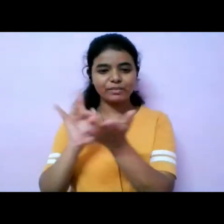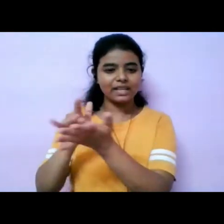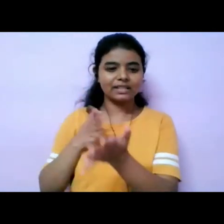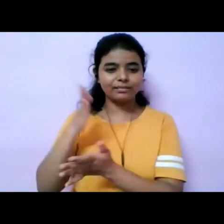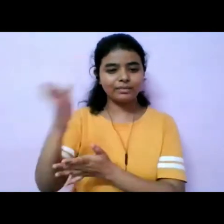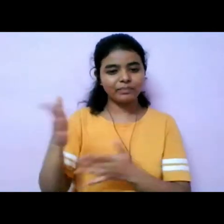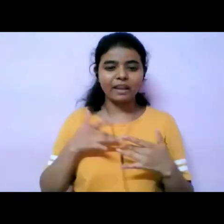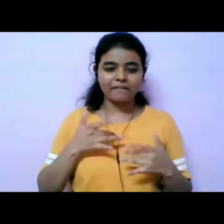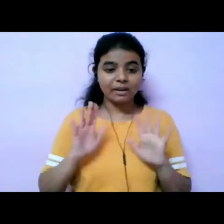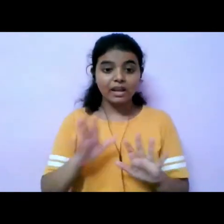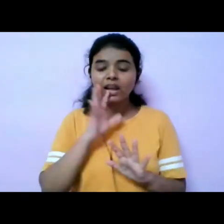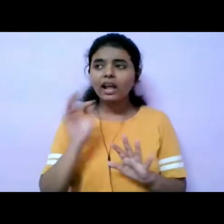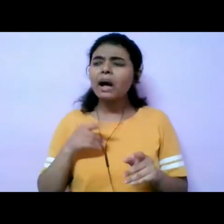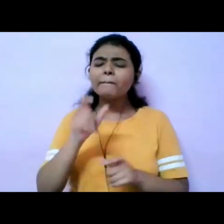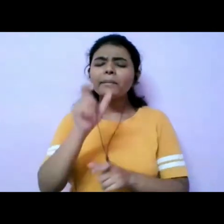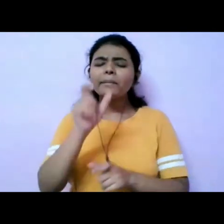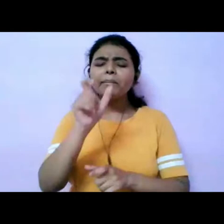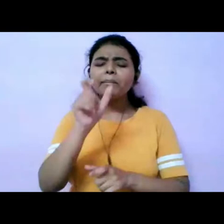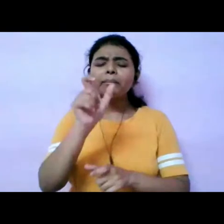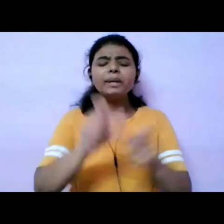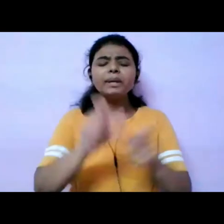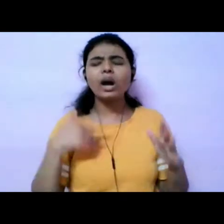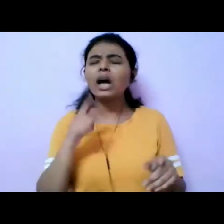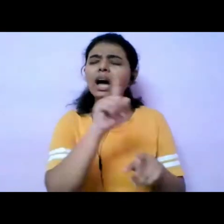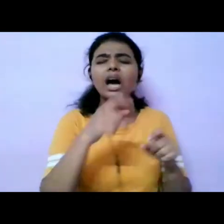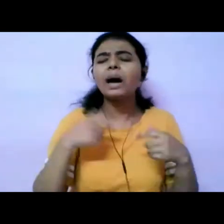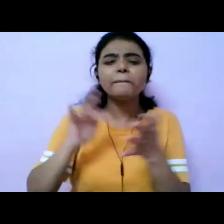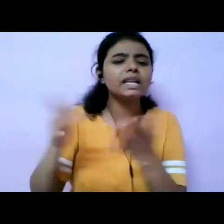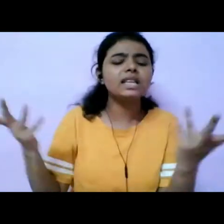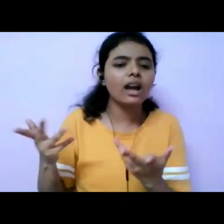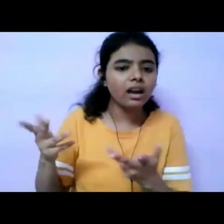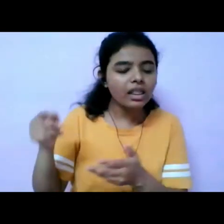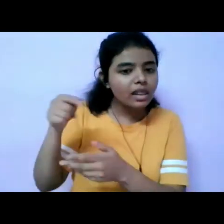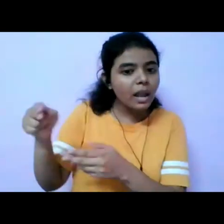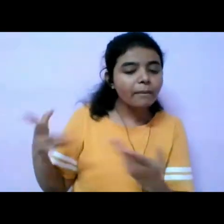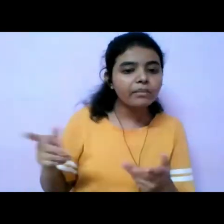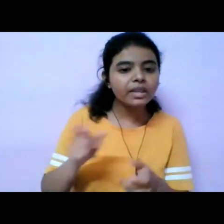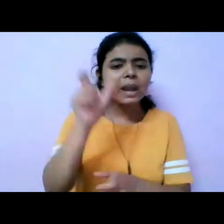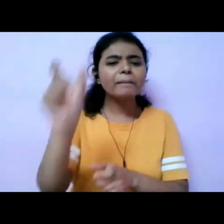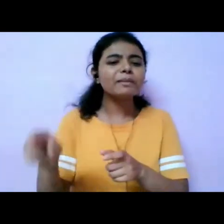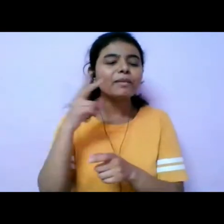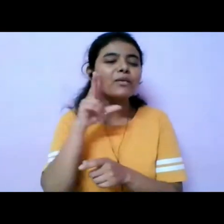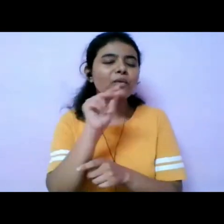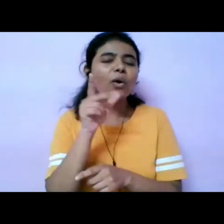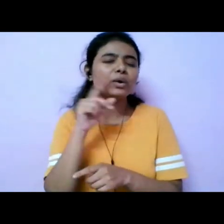I ask strangers to tell me where I am. Their voices are lovely, young and